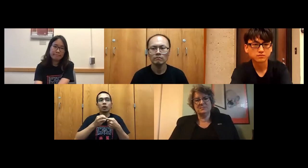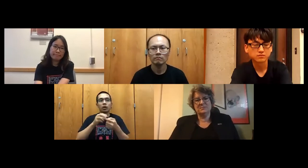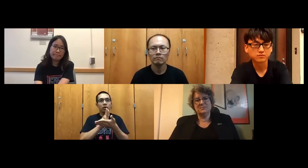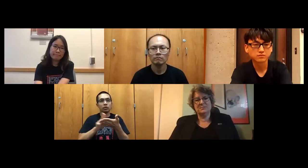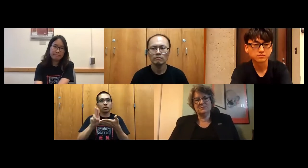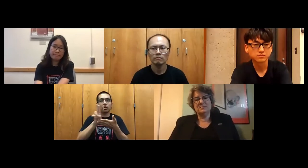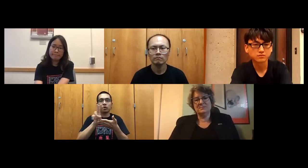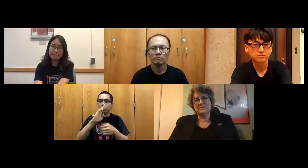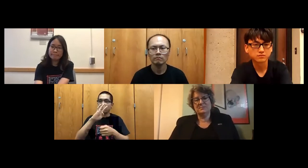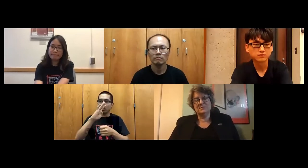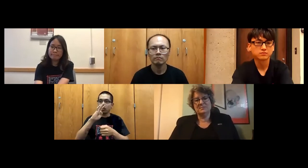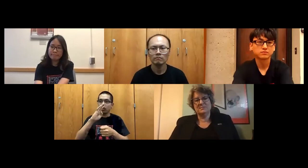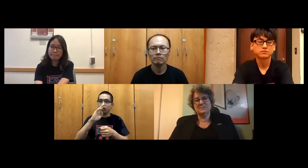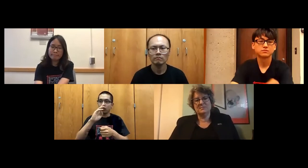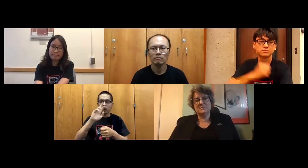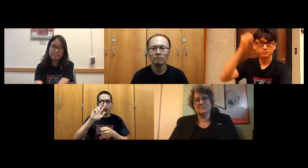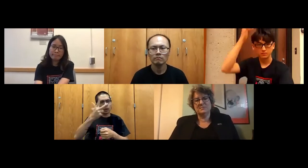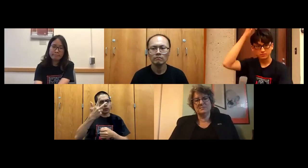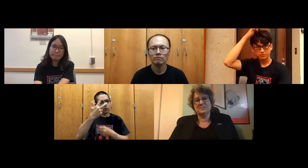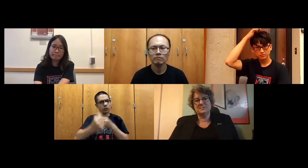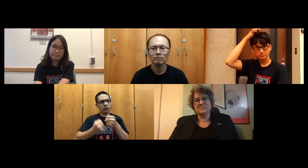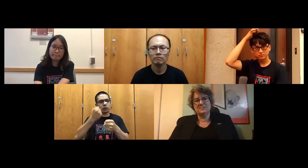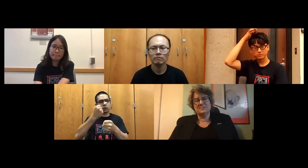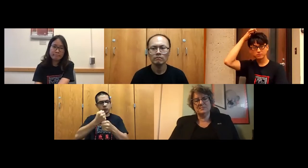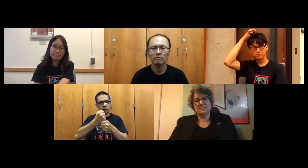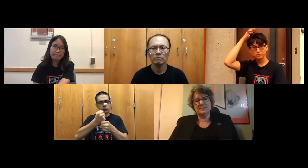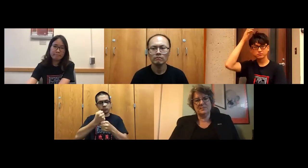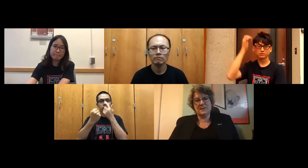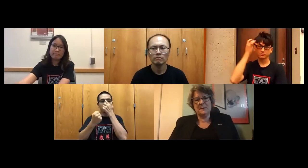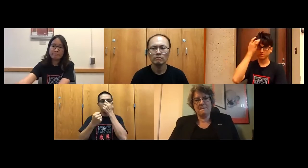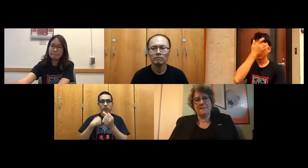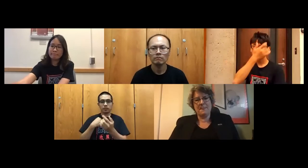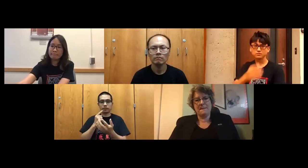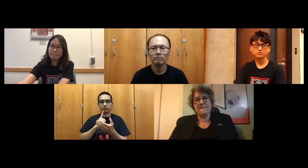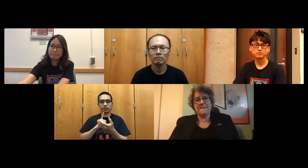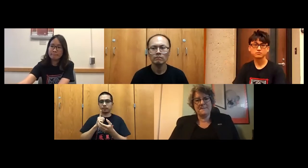language. At the university, I think my 3rd year,